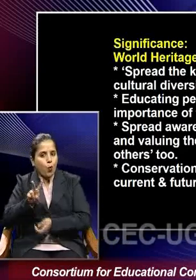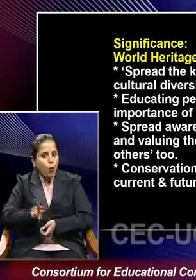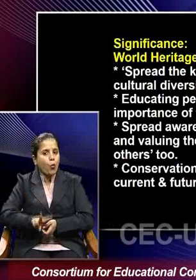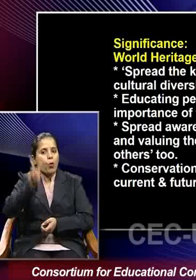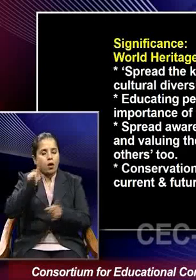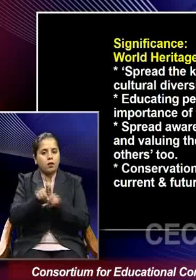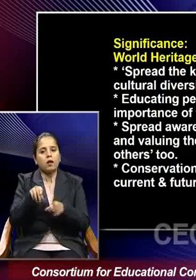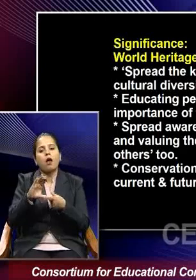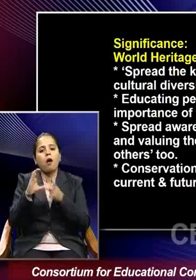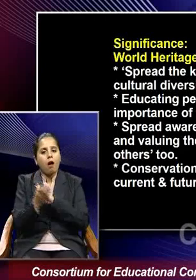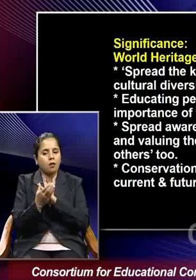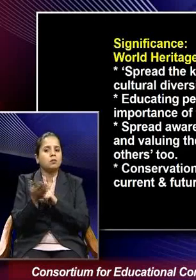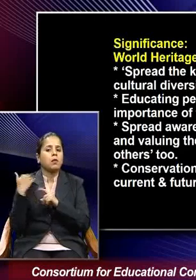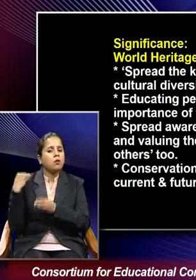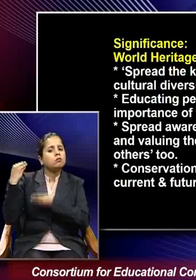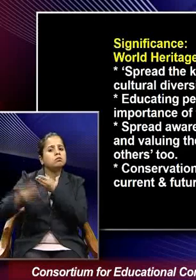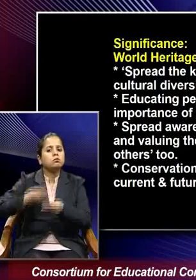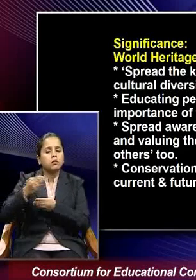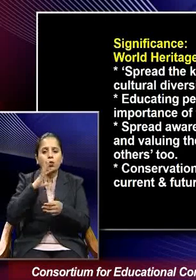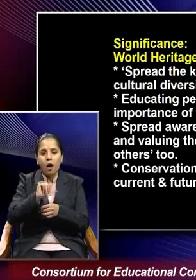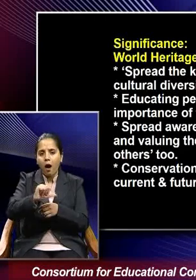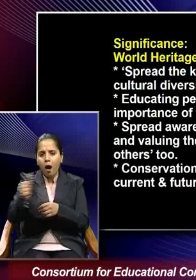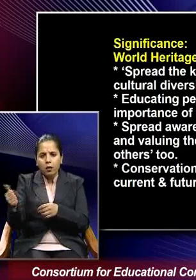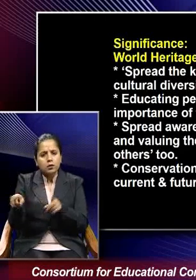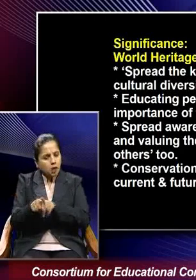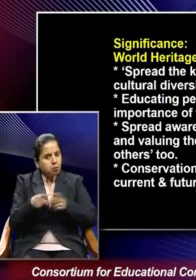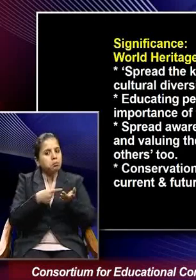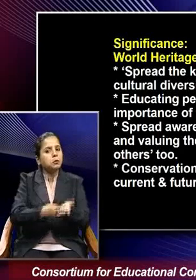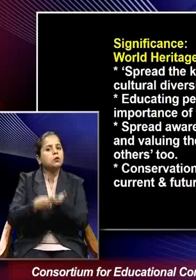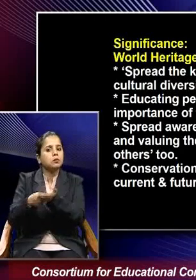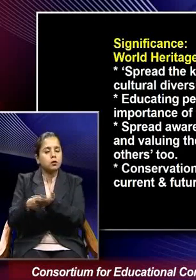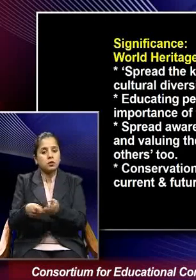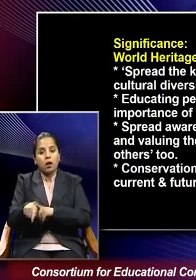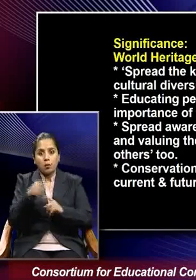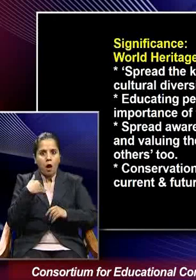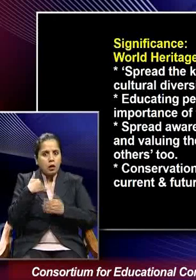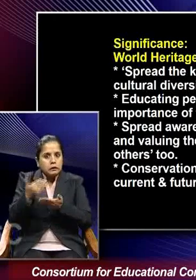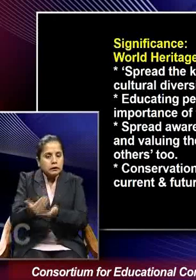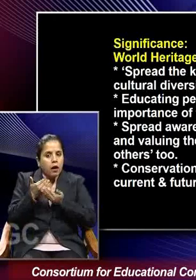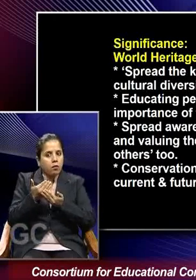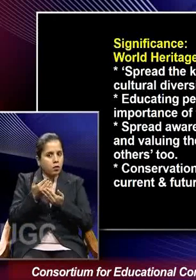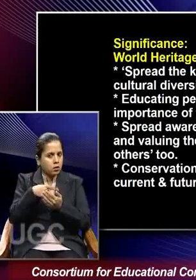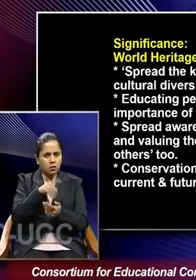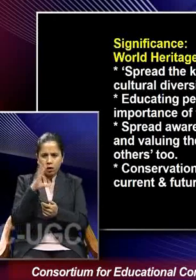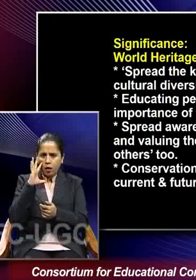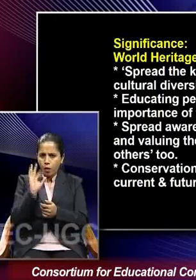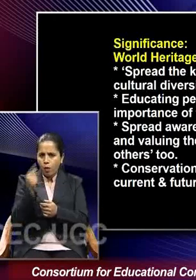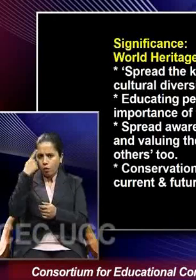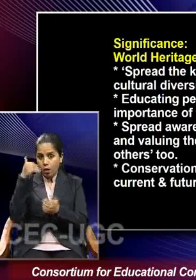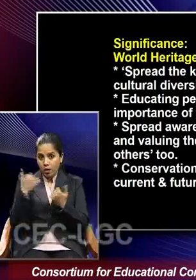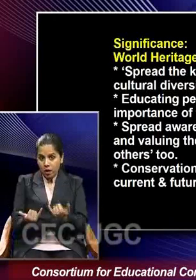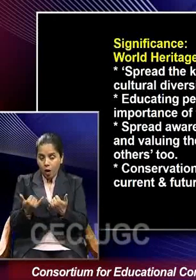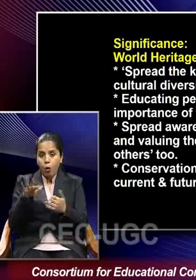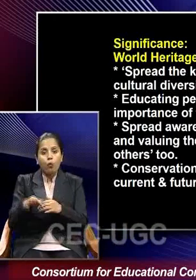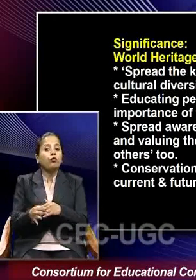valuing the culture, the heritage of others too. Conservation is very important for the current